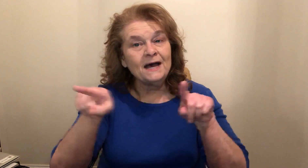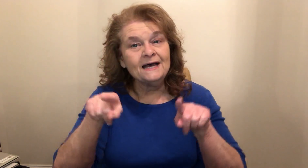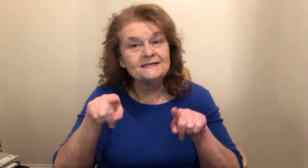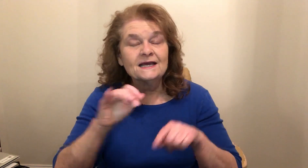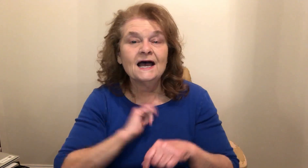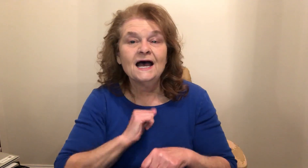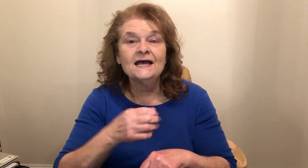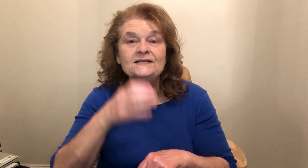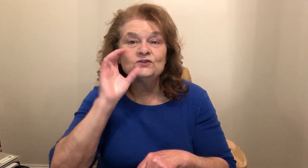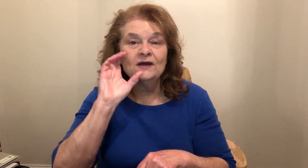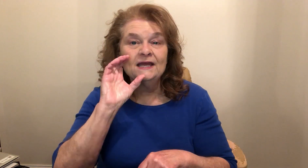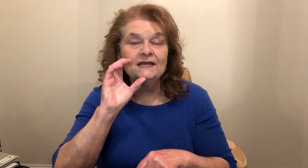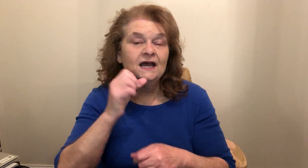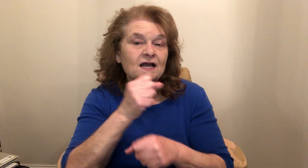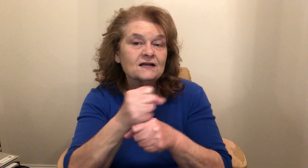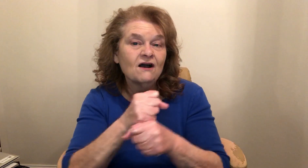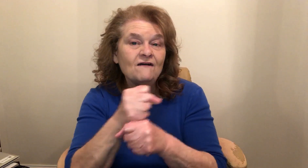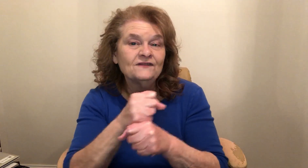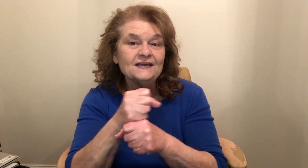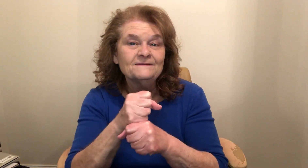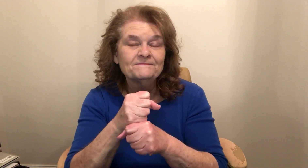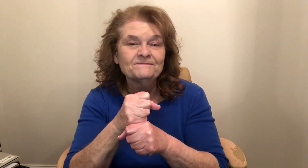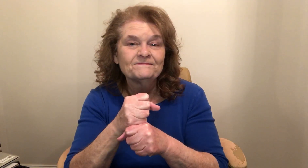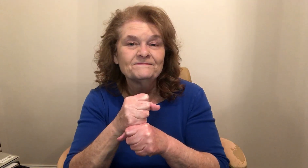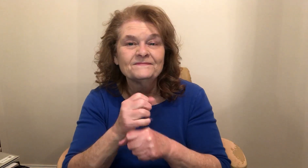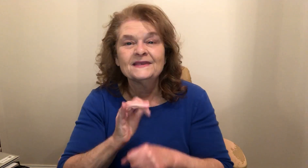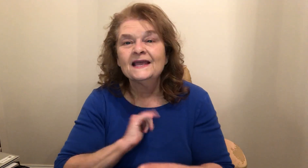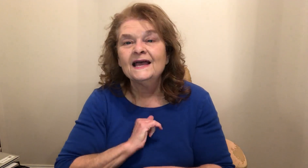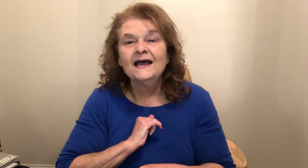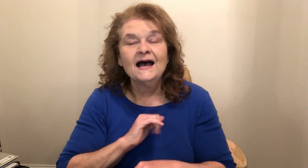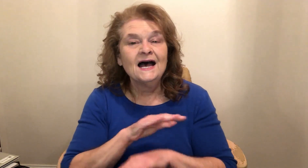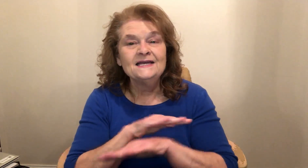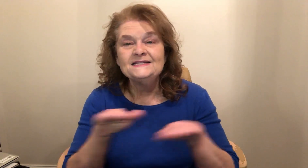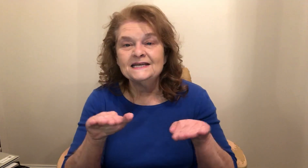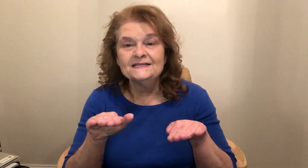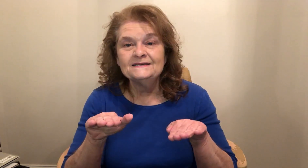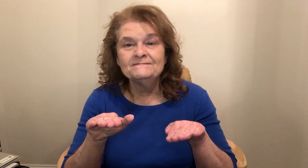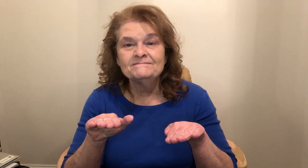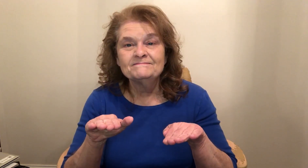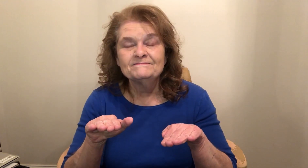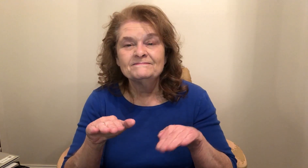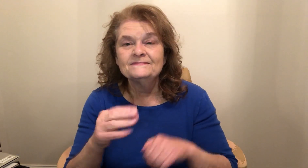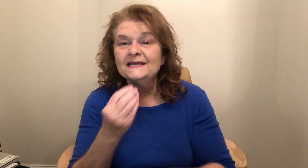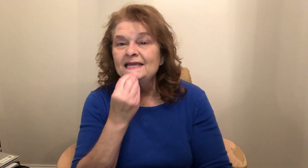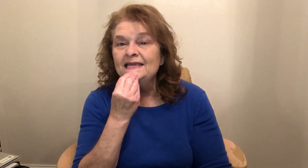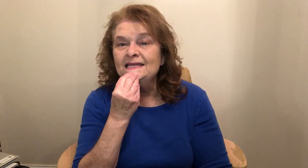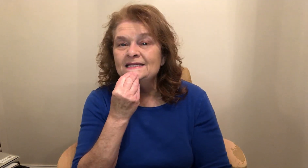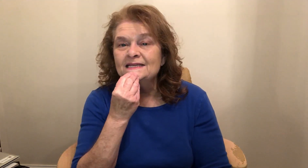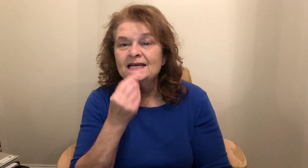but I drank coffee. I didn't eat